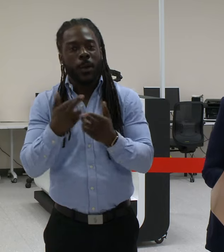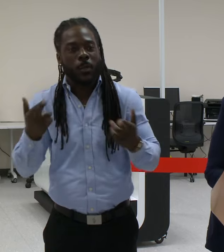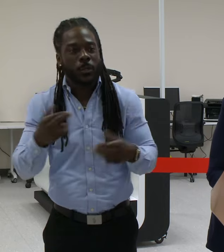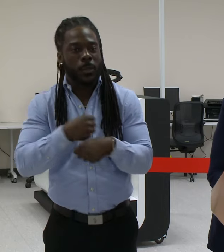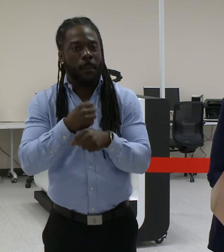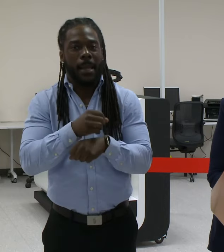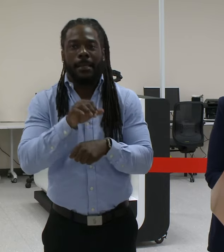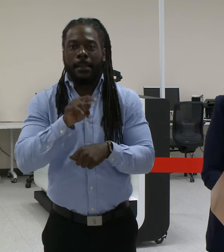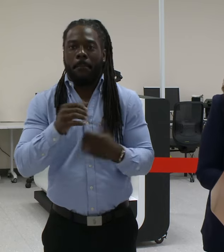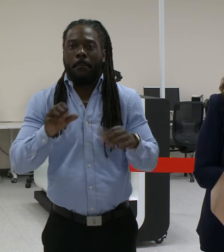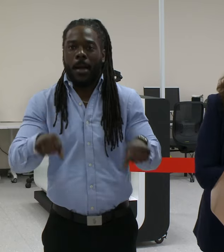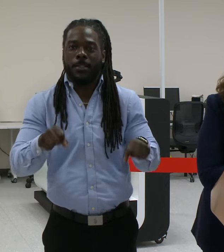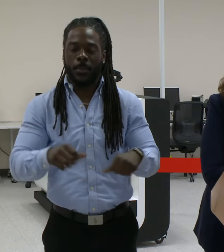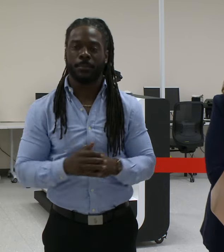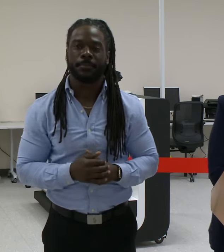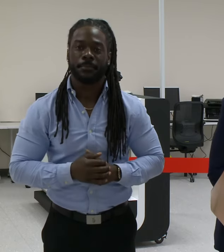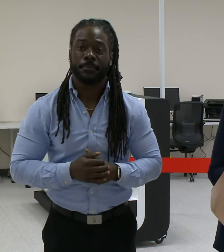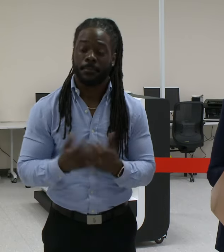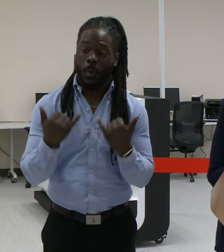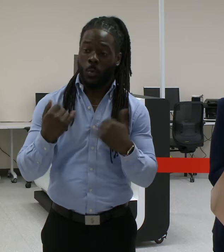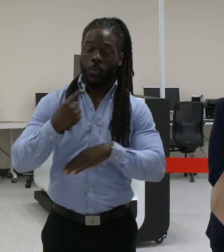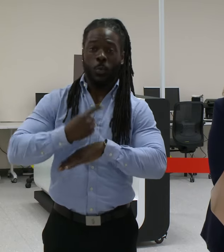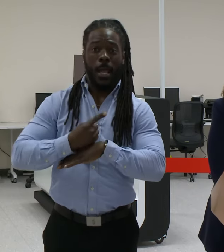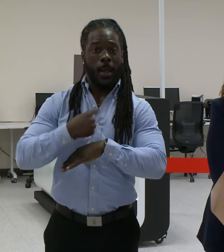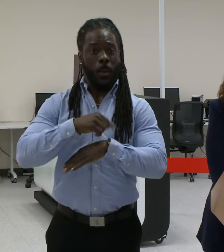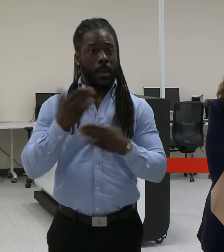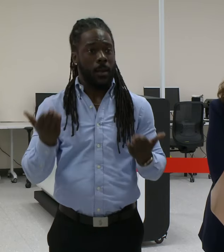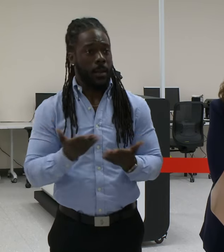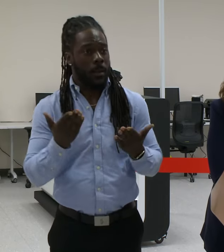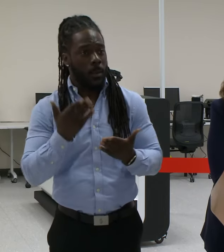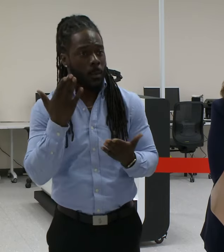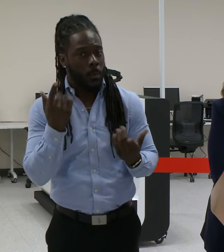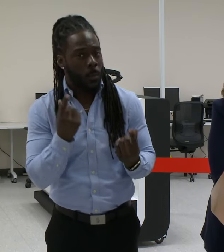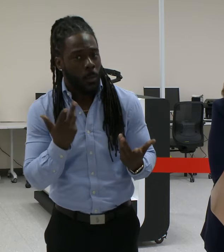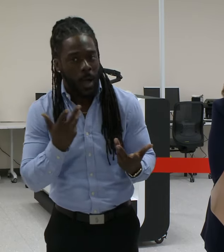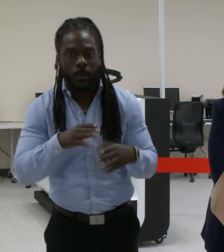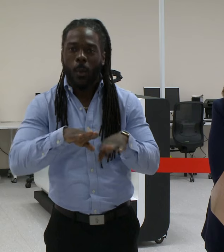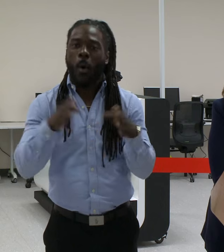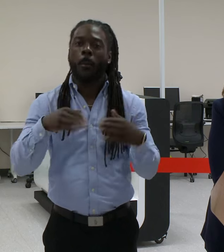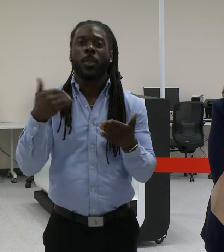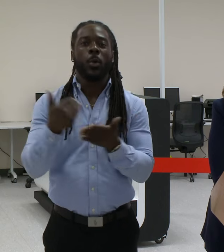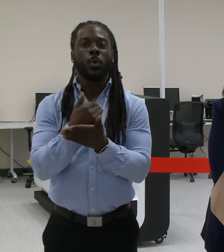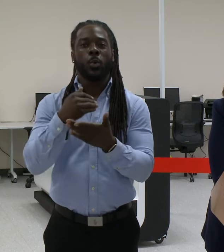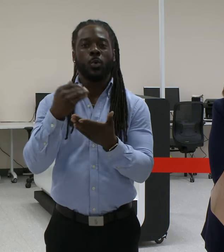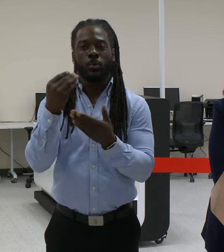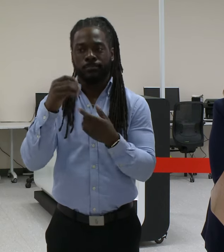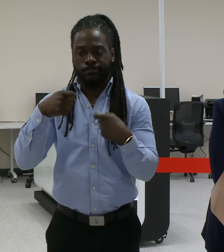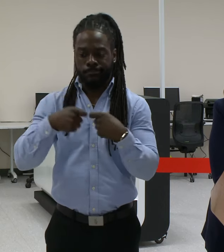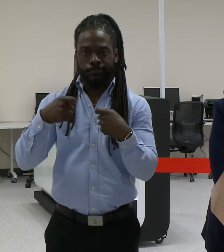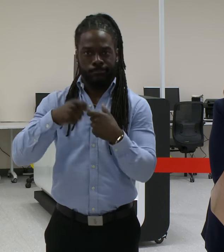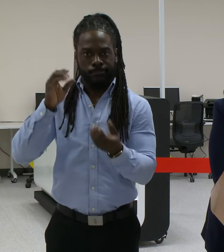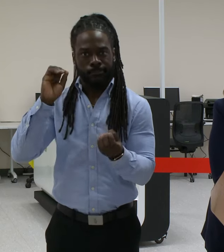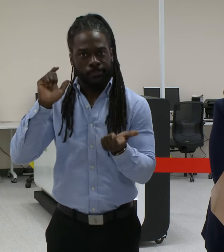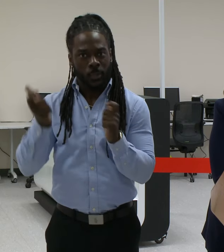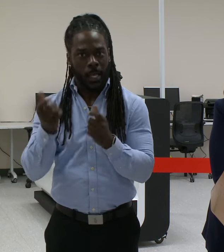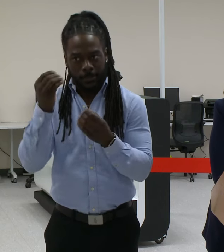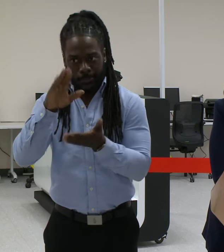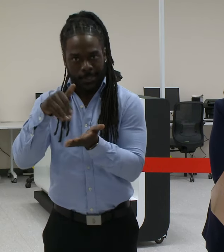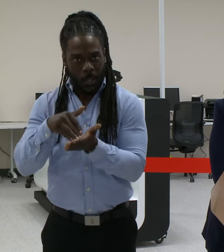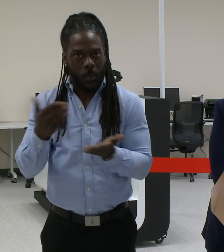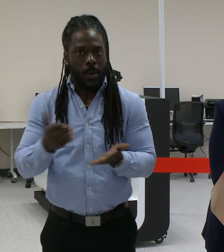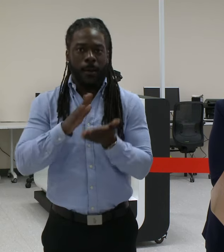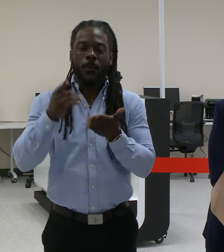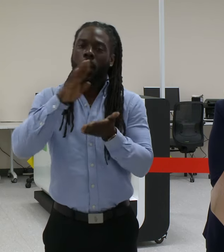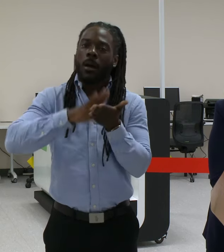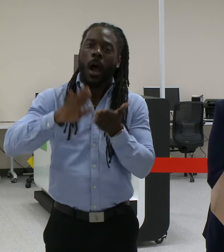that possible. So today we're here to open, though, the new Digitization Center for College Park. This